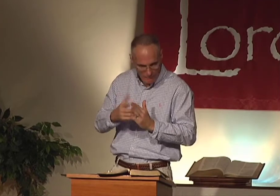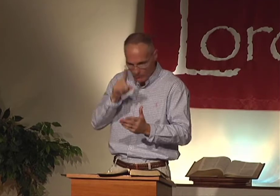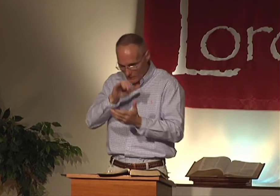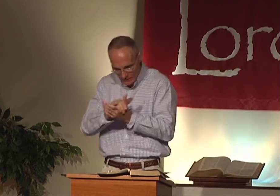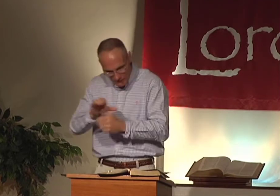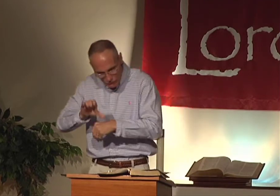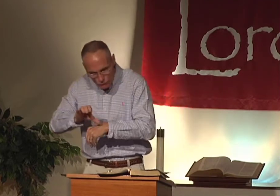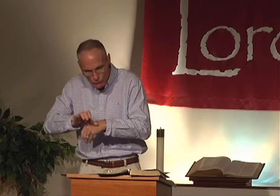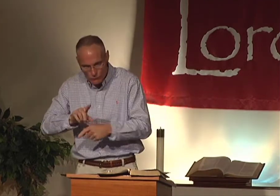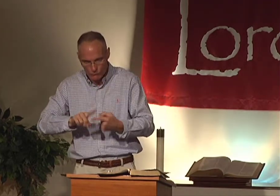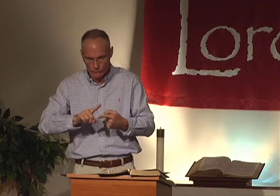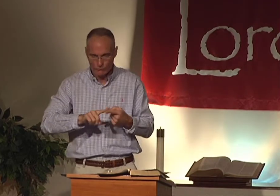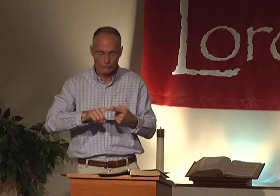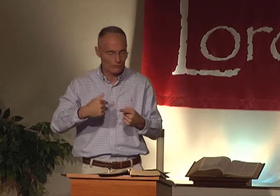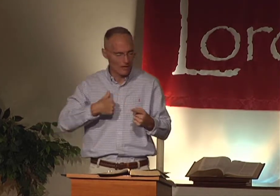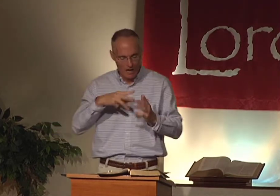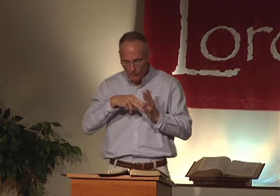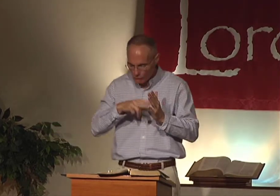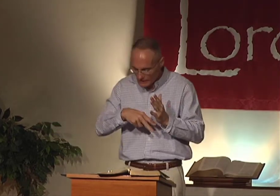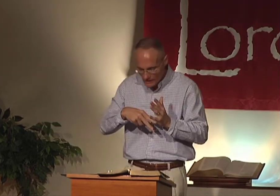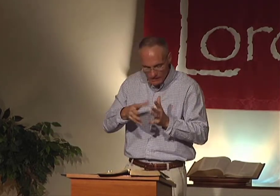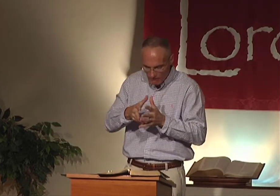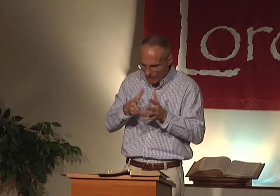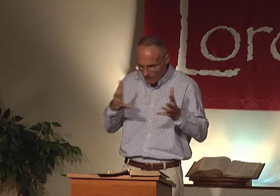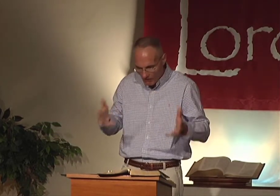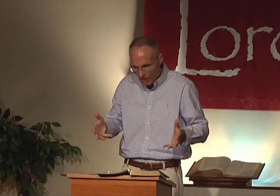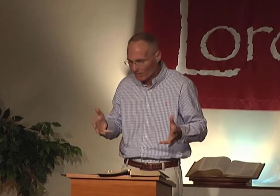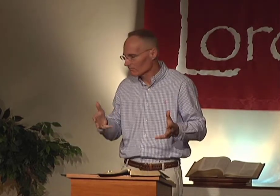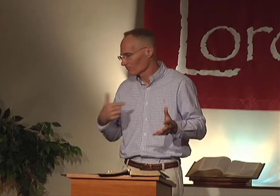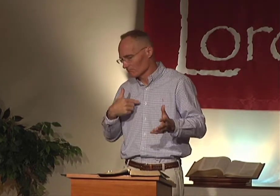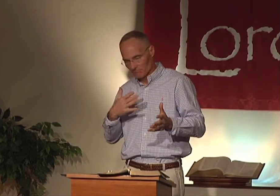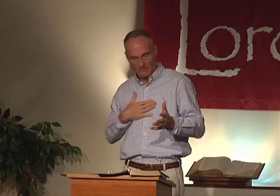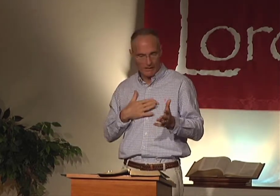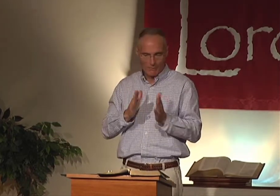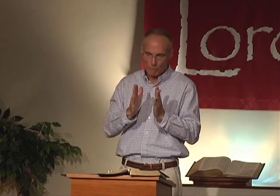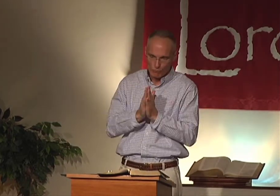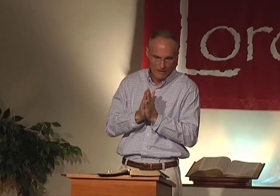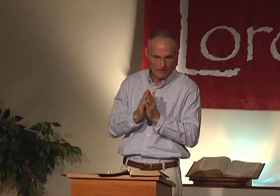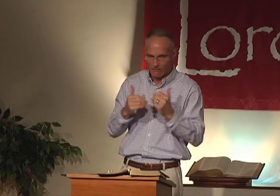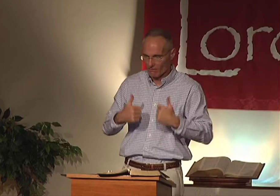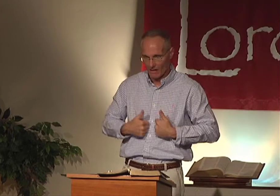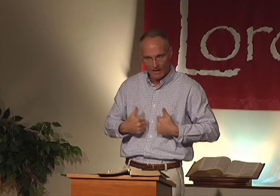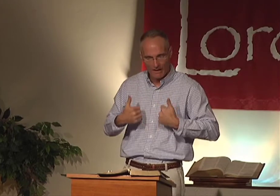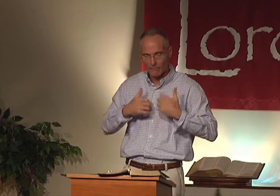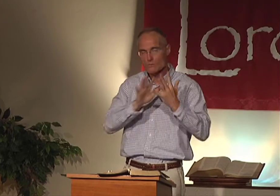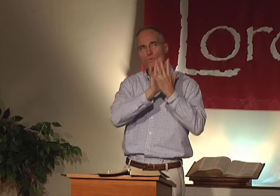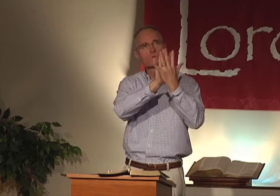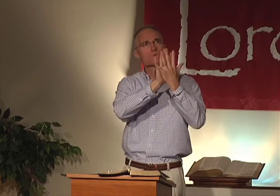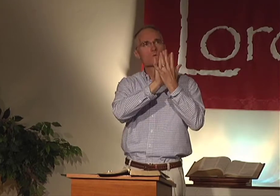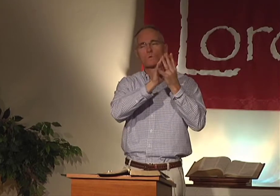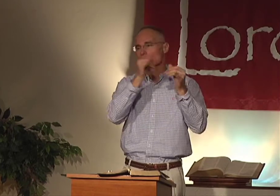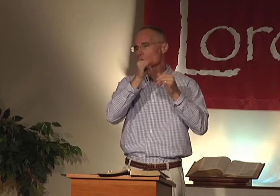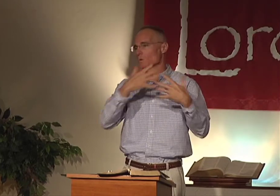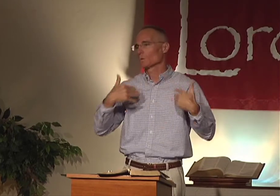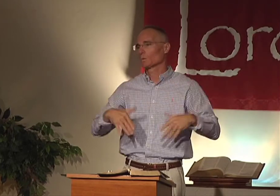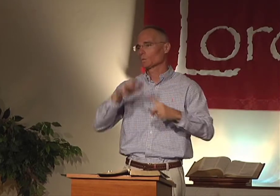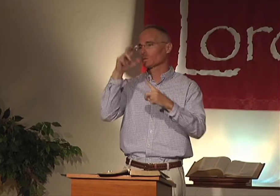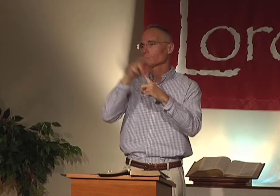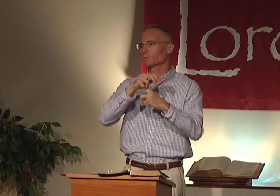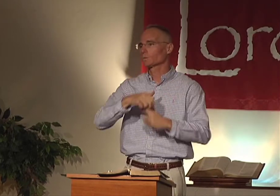Oh, I go to Bible studies at the church. I read my Bible a lot. My prayer life, I am so close to the